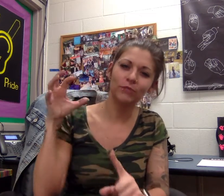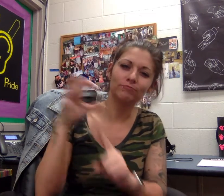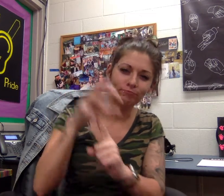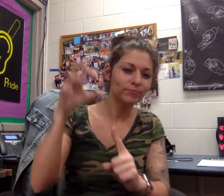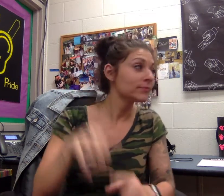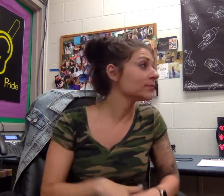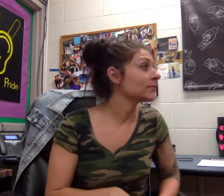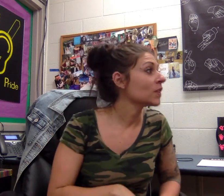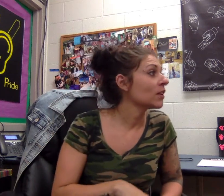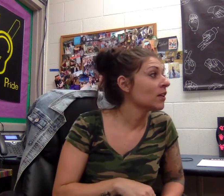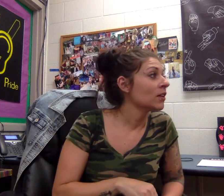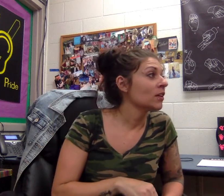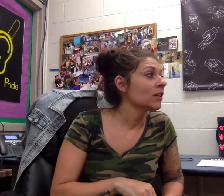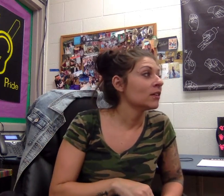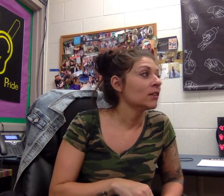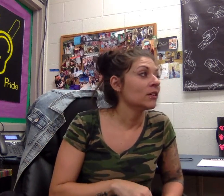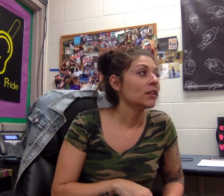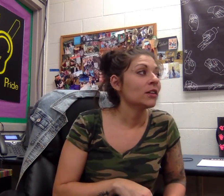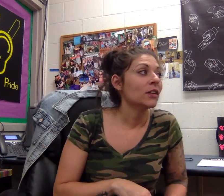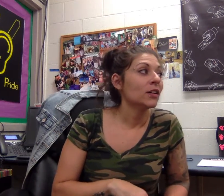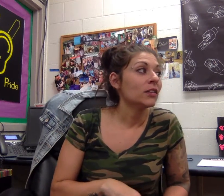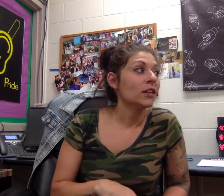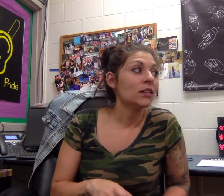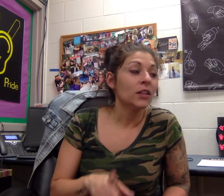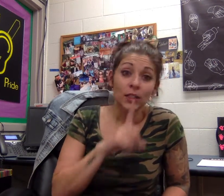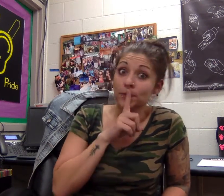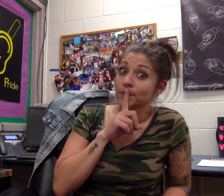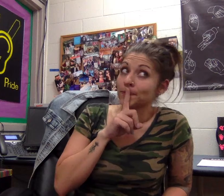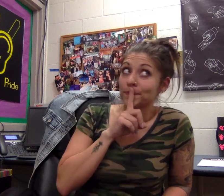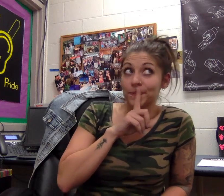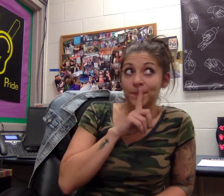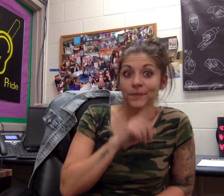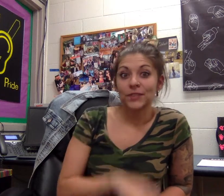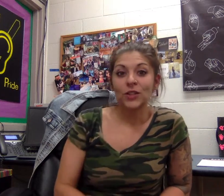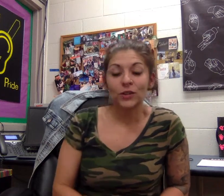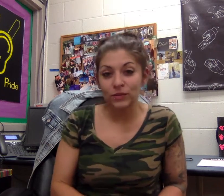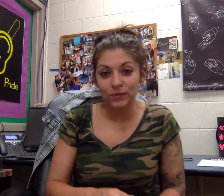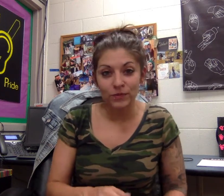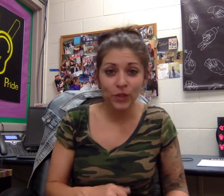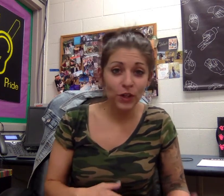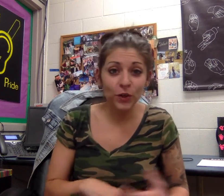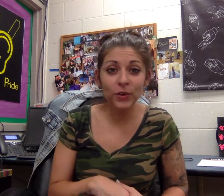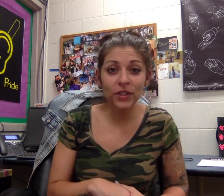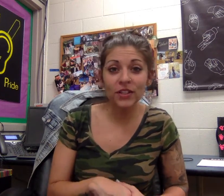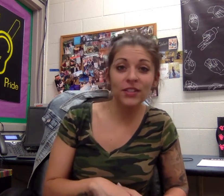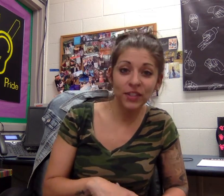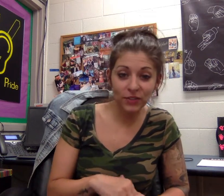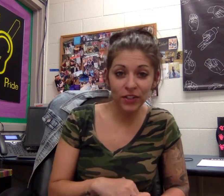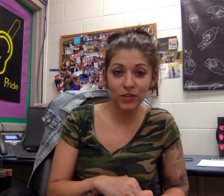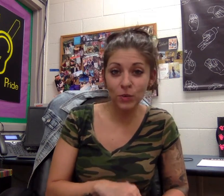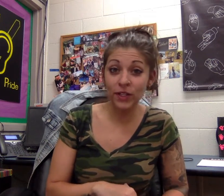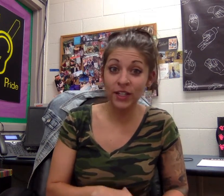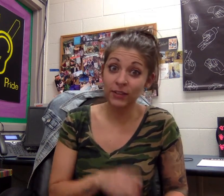so who are the kids that got in the fight this morning like